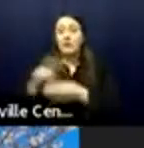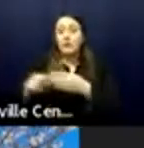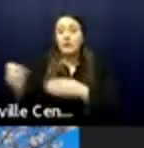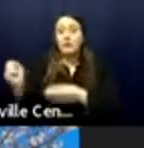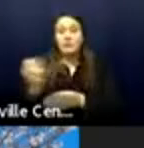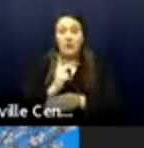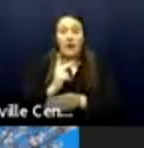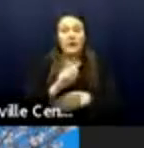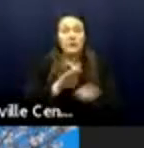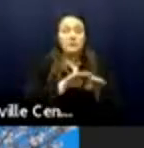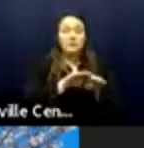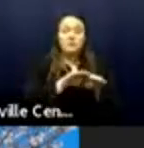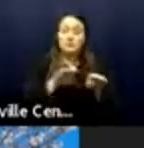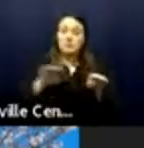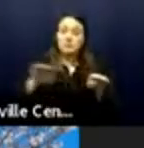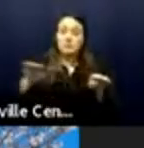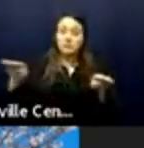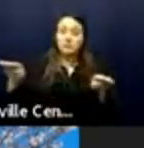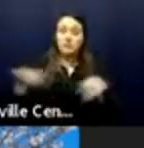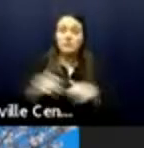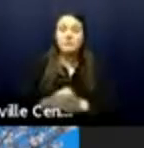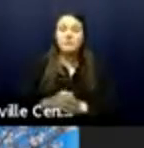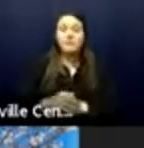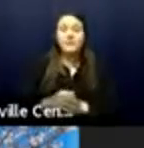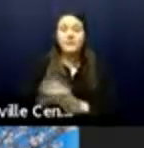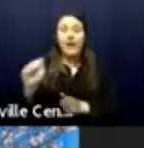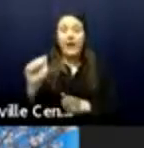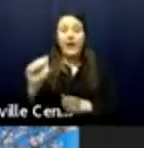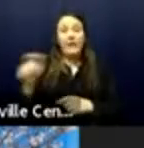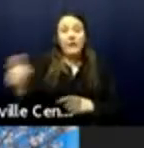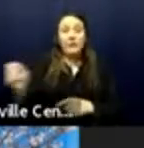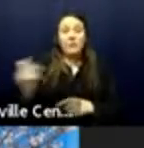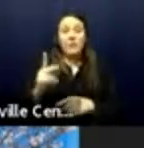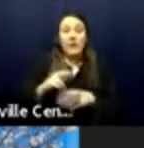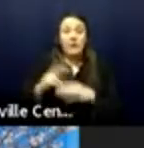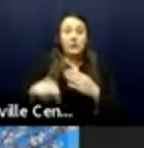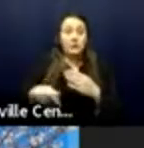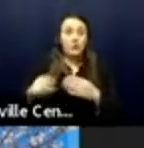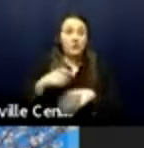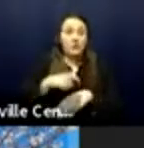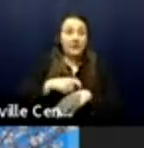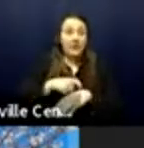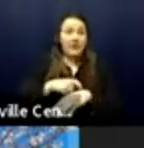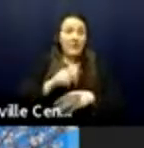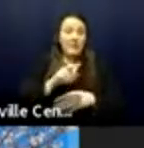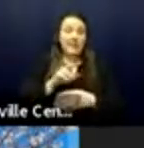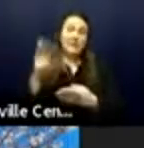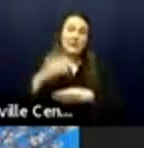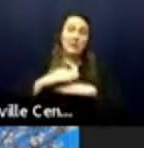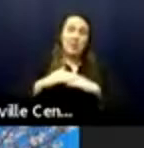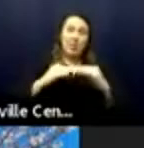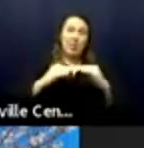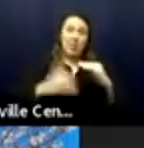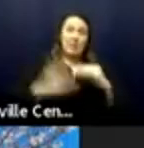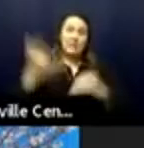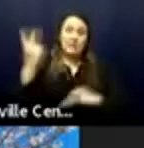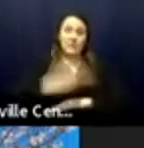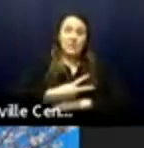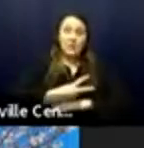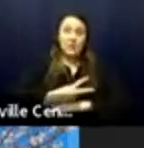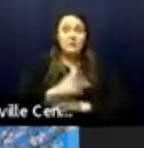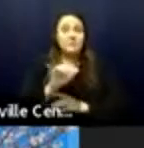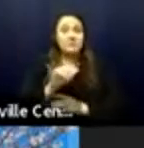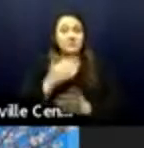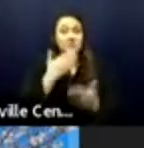consistent. The average turnaround time in our community is 2 days or less. This is encouraging and is why